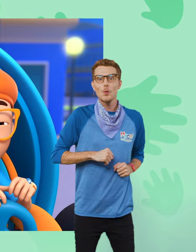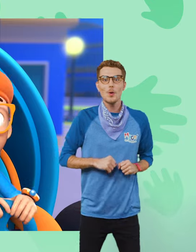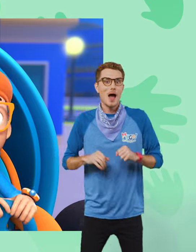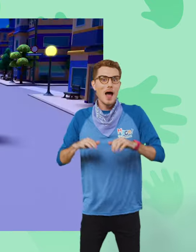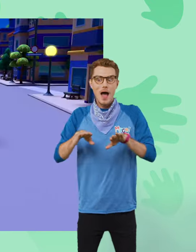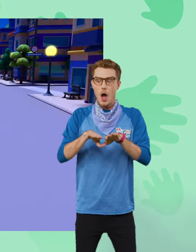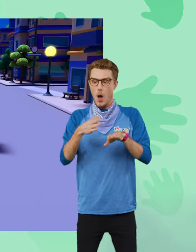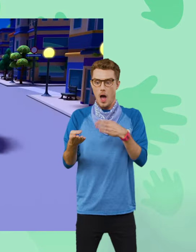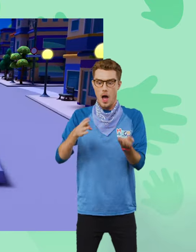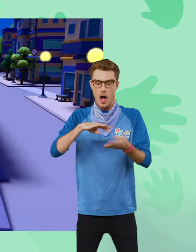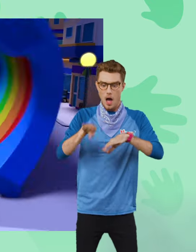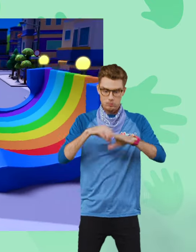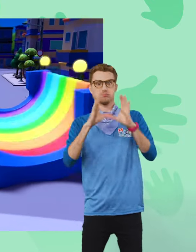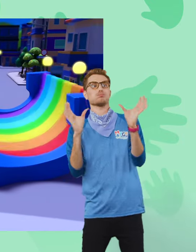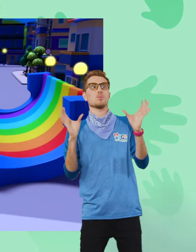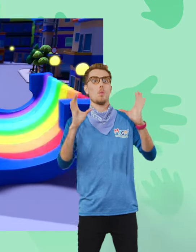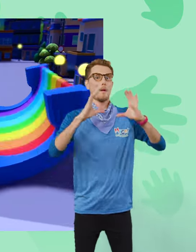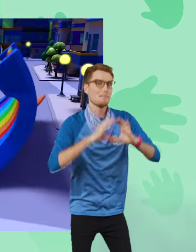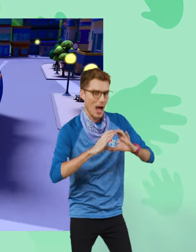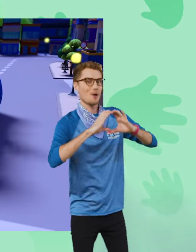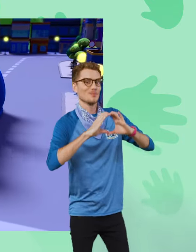Blippi Station.